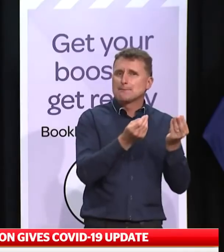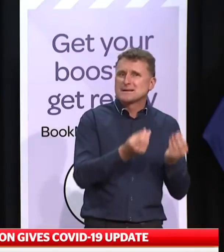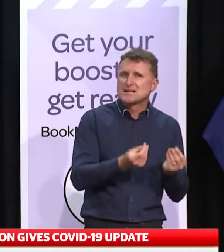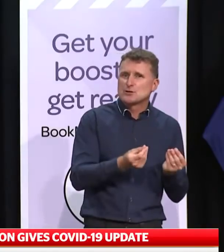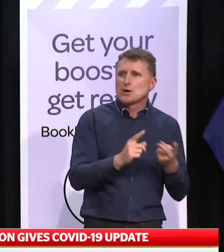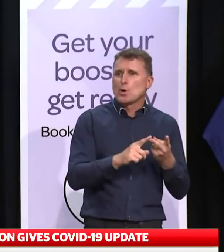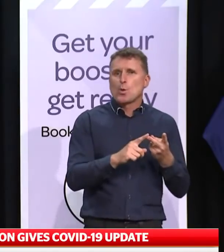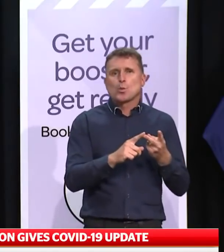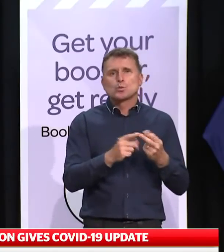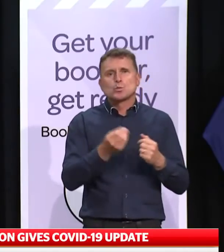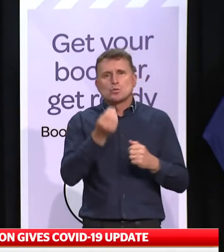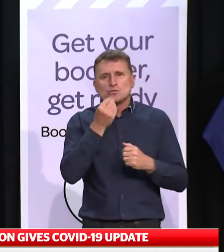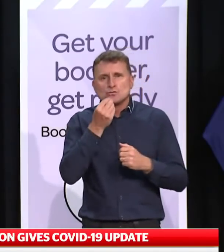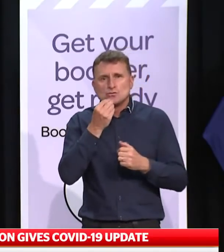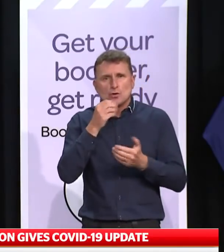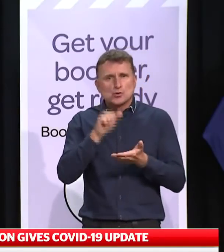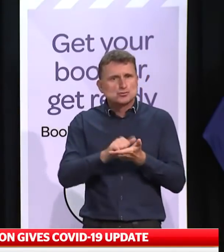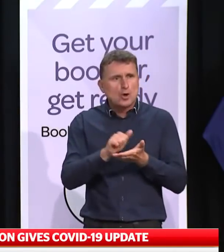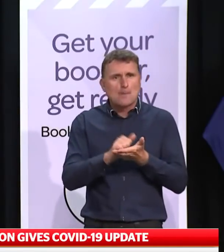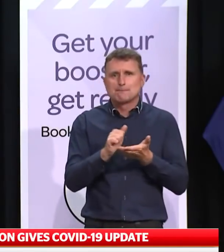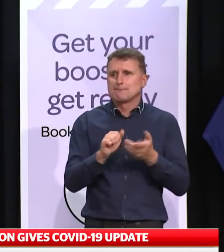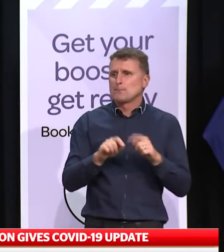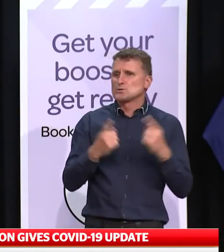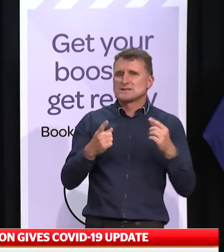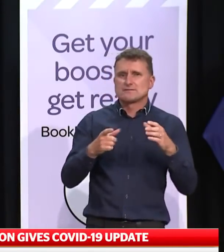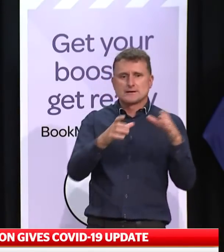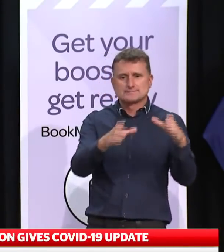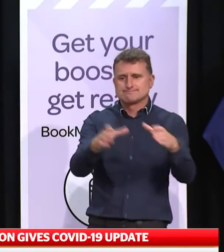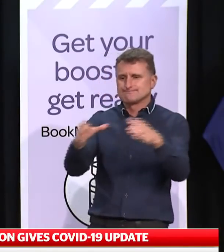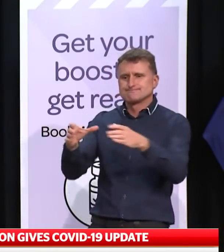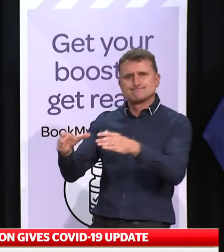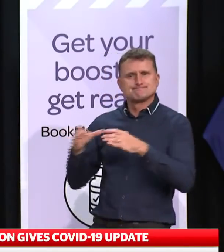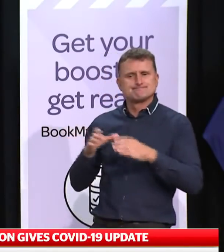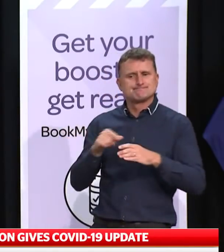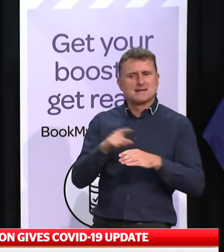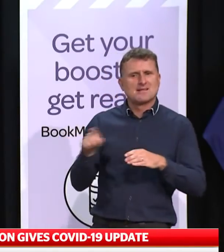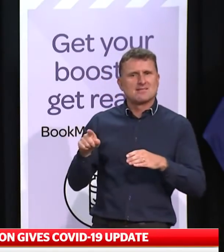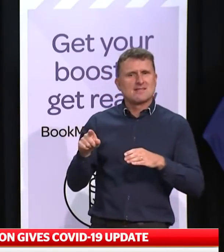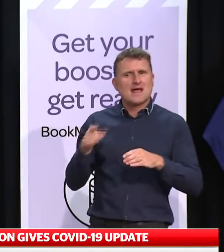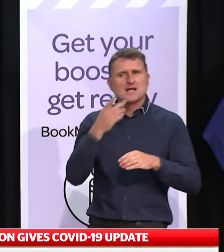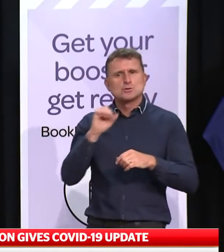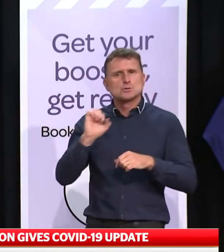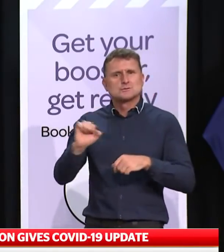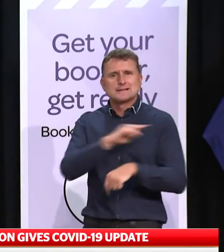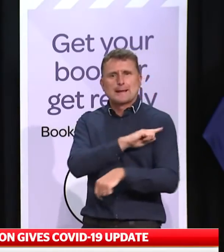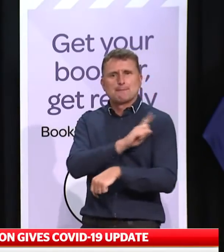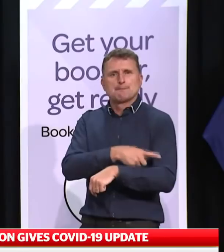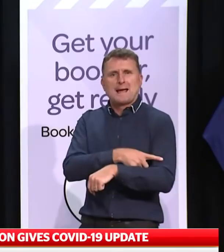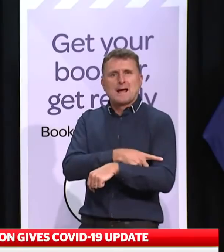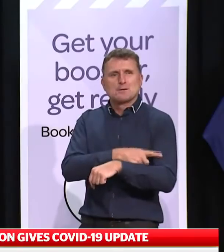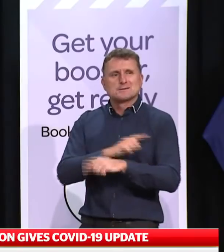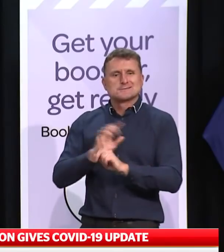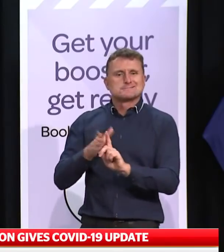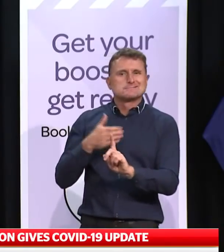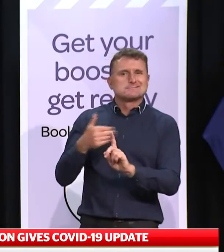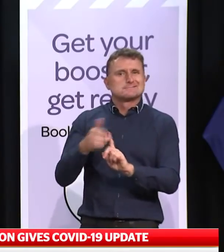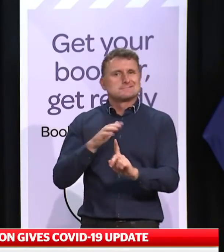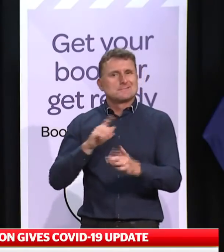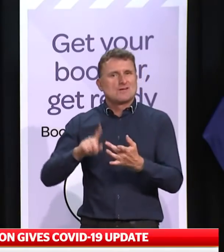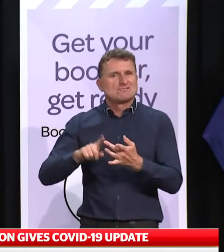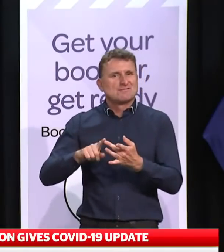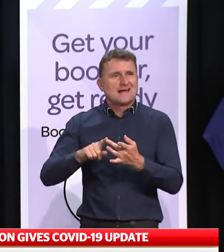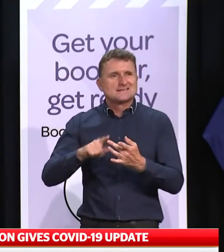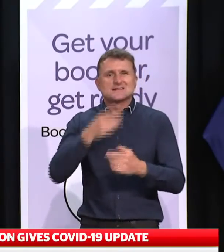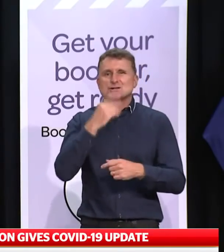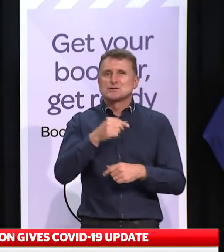supermarkets and other sectors have driven the inflation as they've used their power and all the other inflation around it to